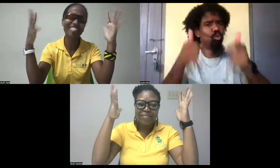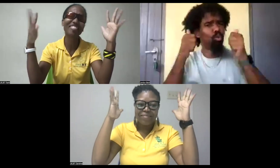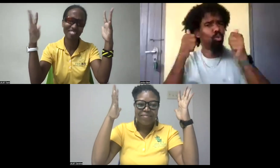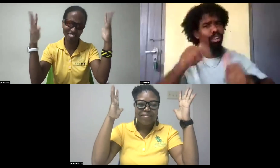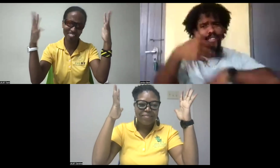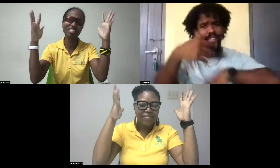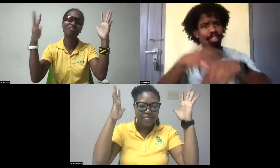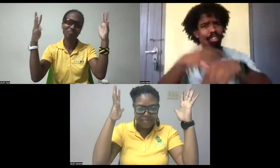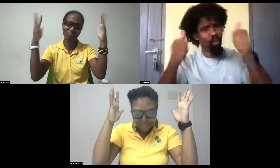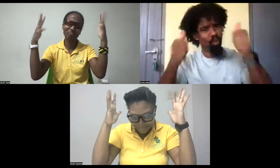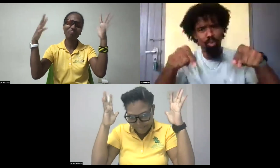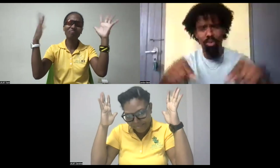Good job, everybody. Good job.